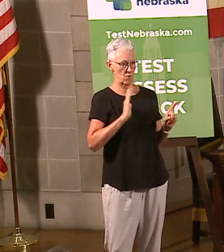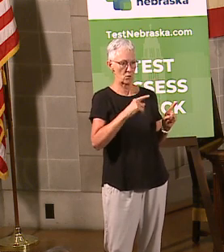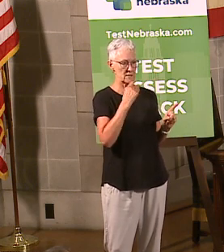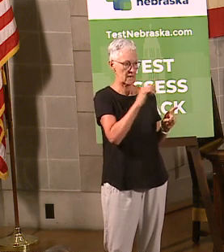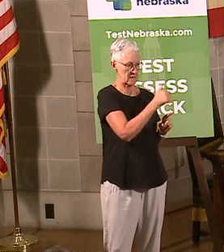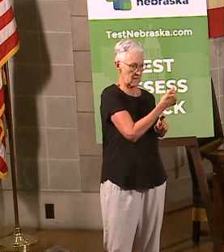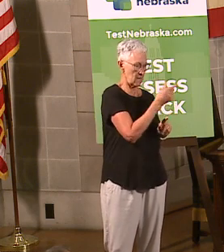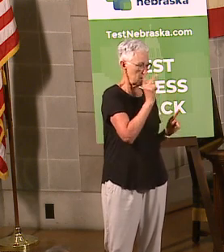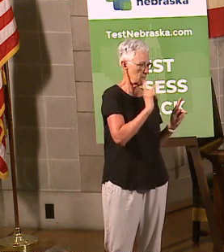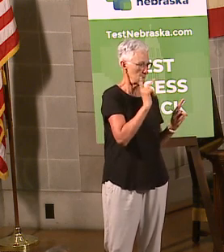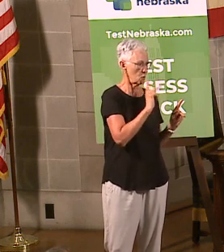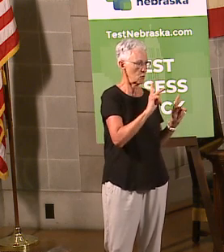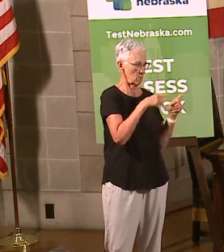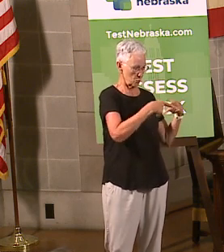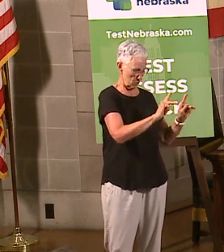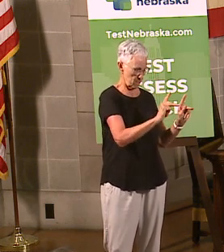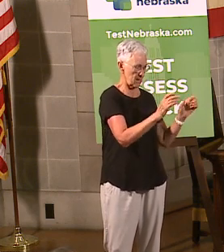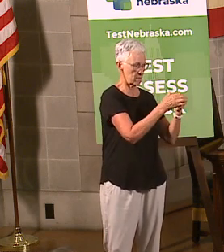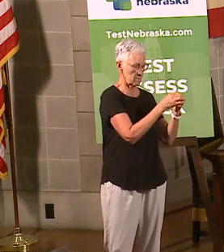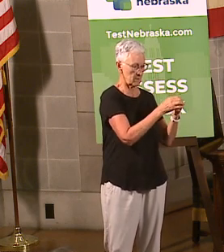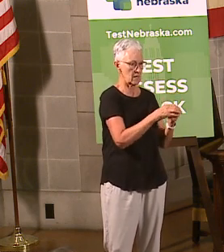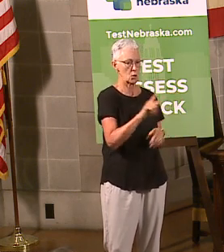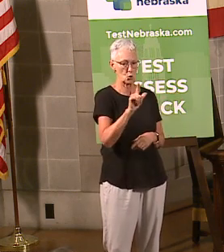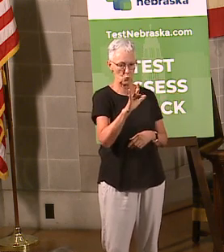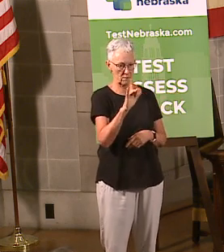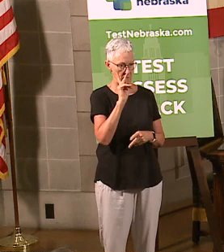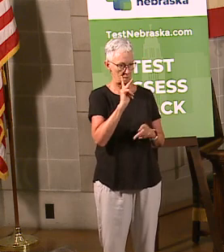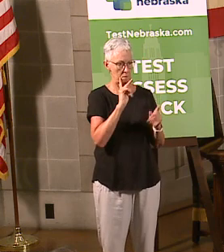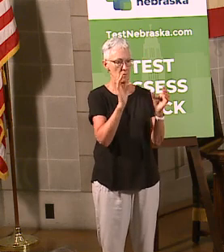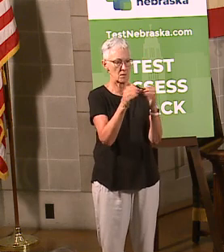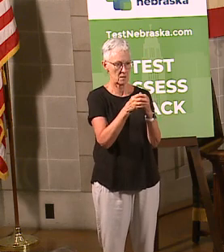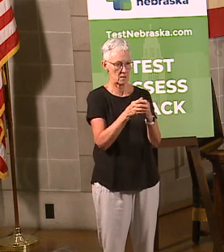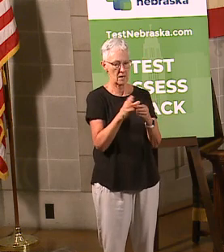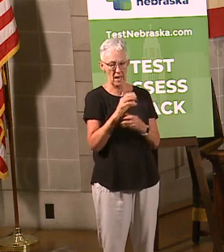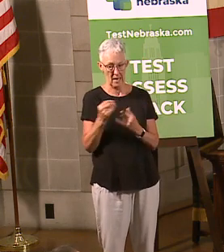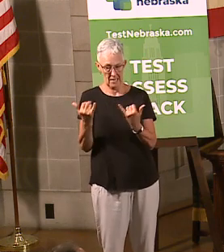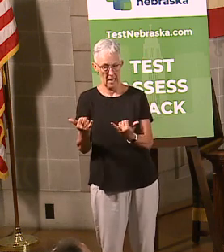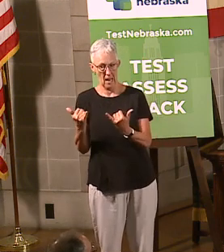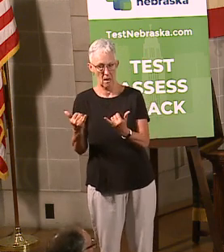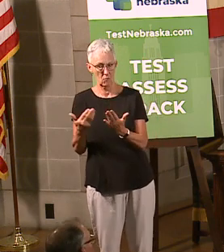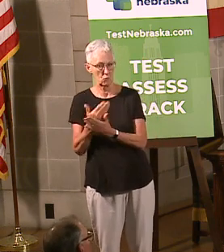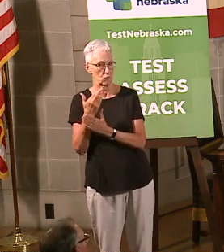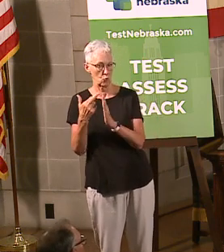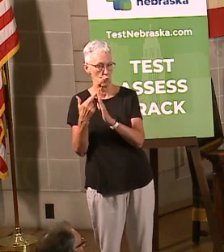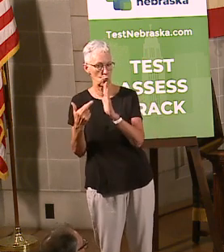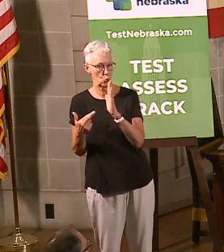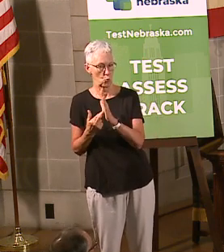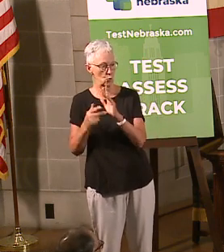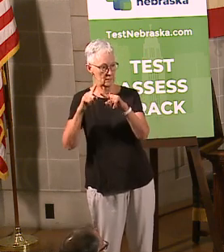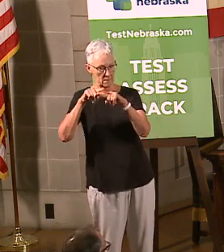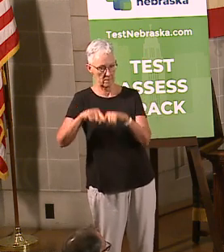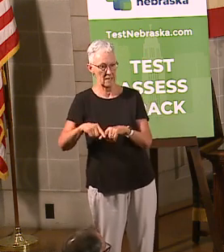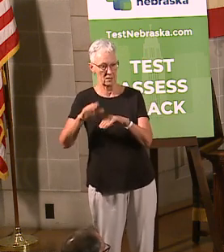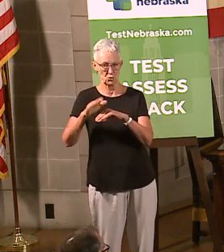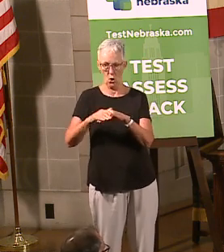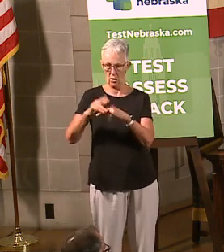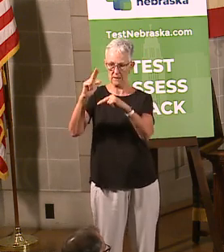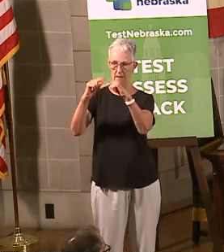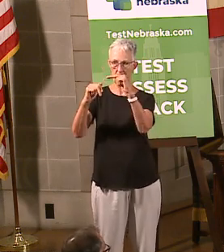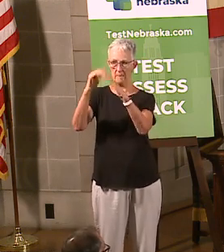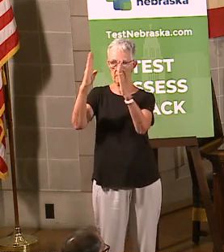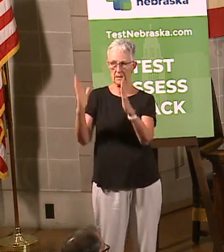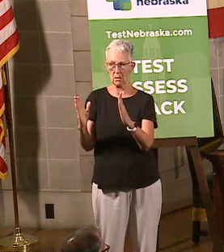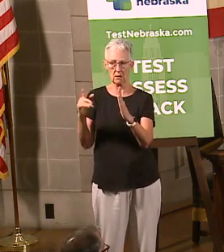then it was 25 people, now it's occupancy ratings. Yes, that's correct. So there is no 10-person rule starting, 25-person rule starting